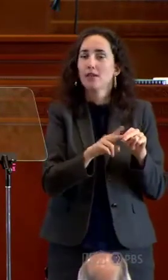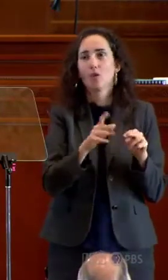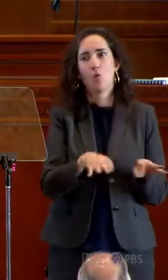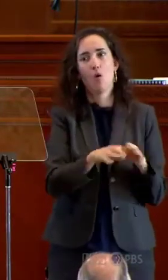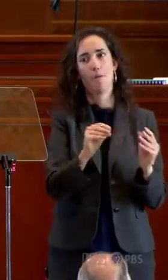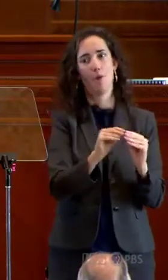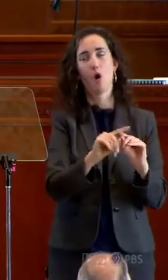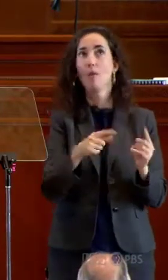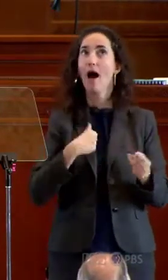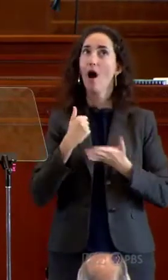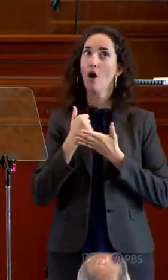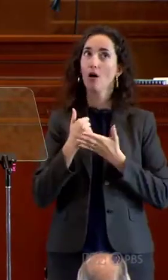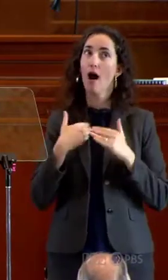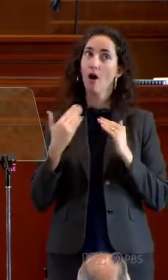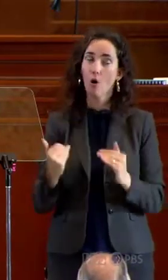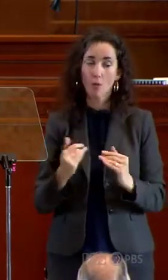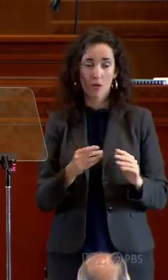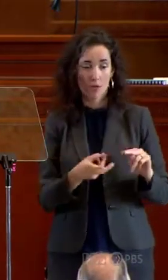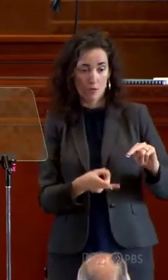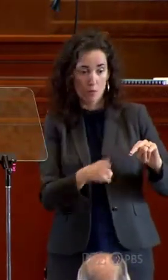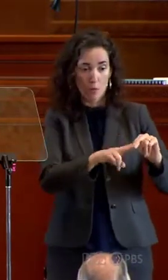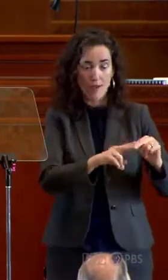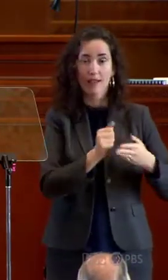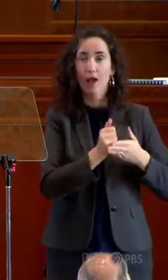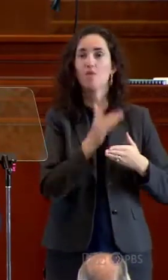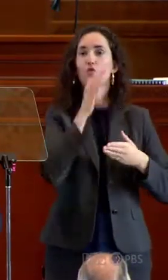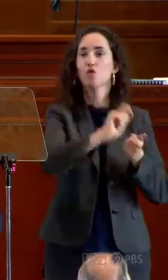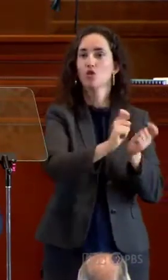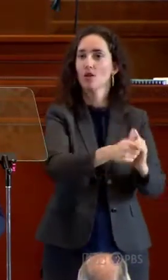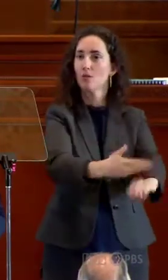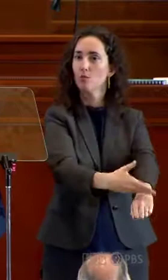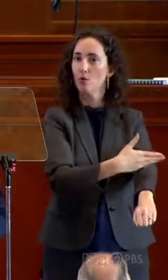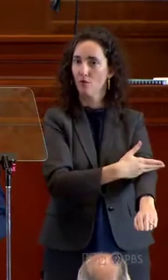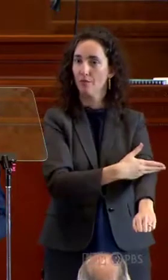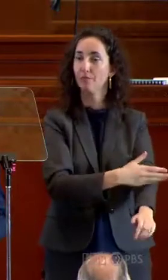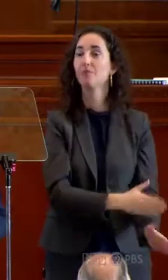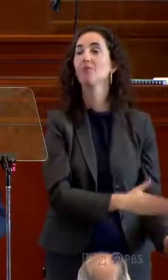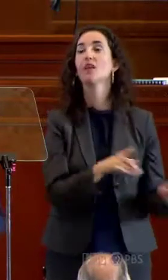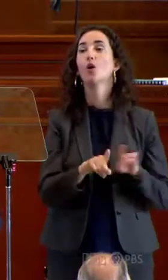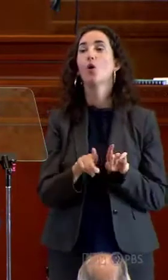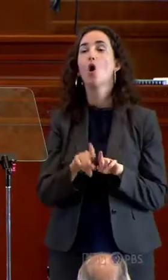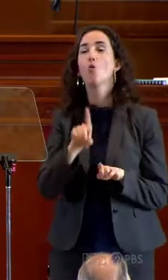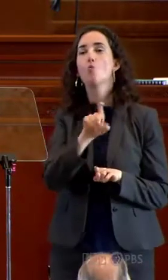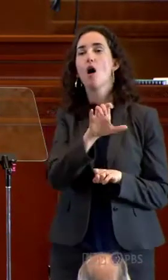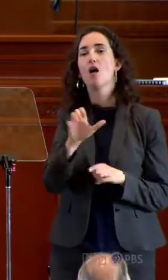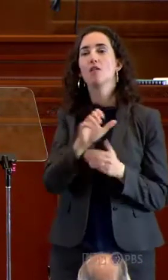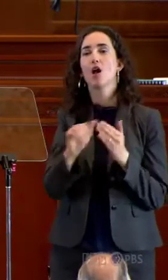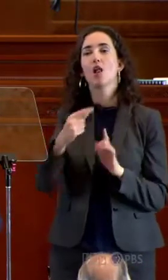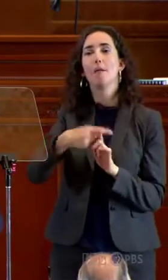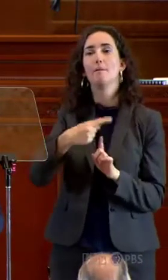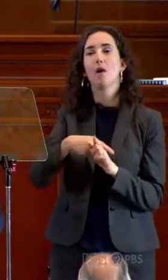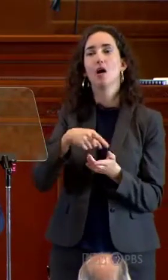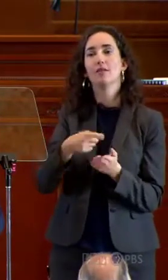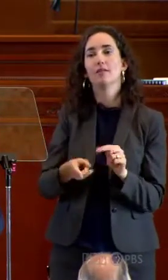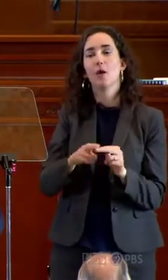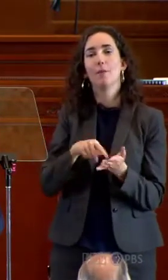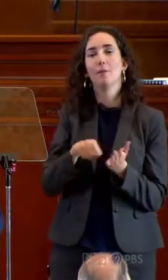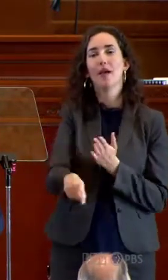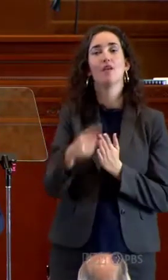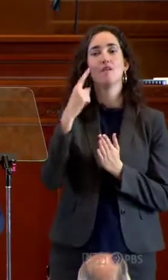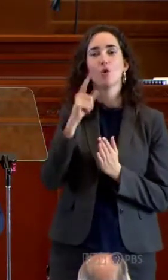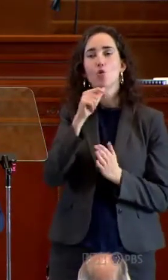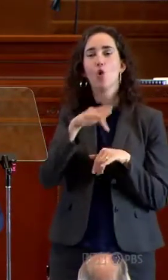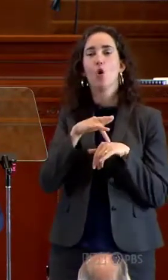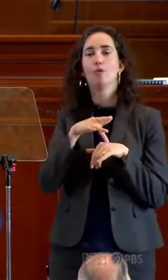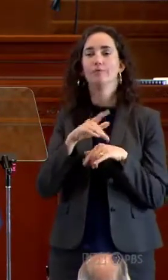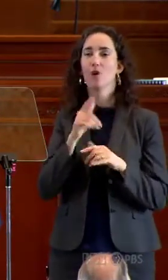be a step towards change. We are also including a $100 per month supplemental pay increase for eligible first responders, which